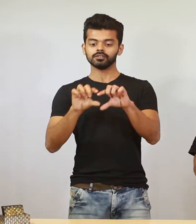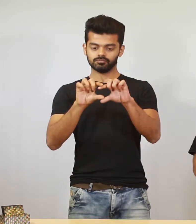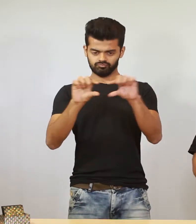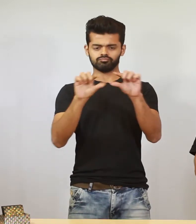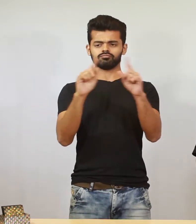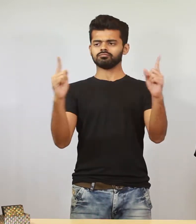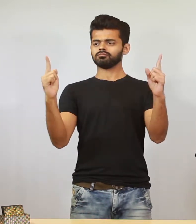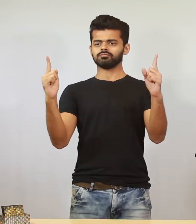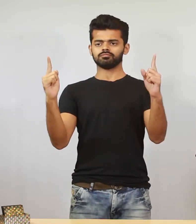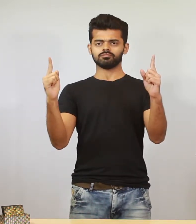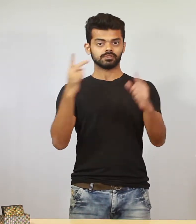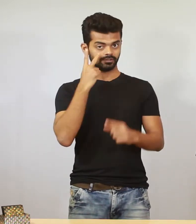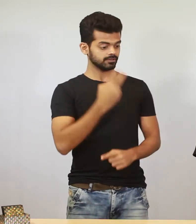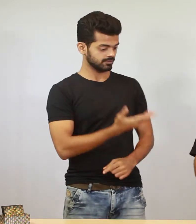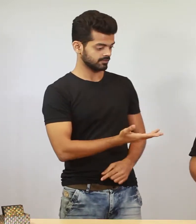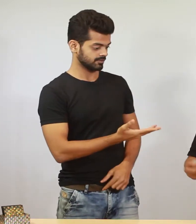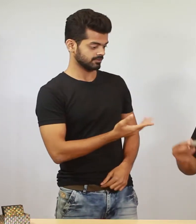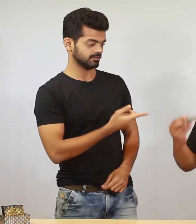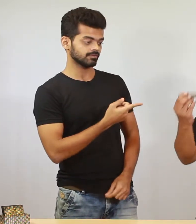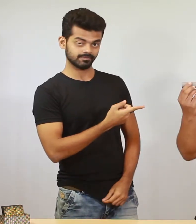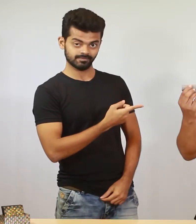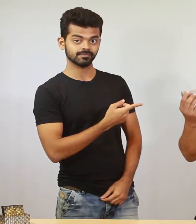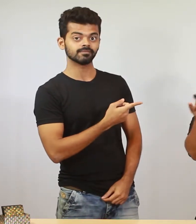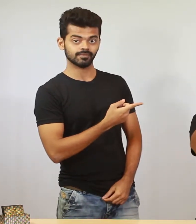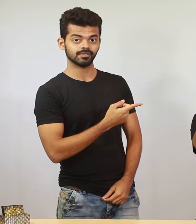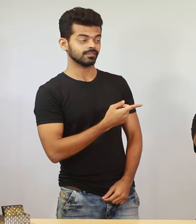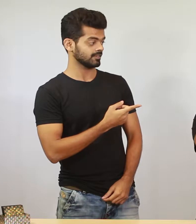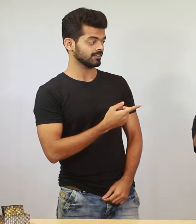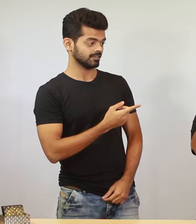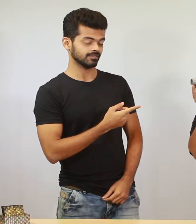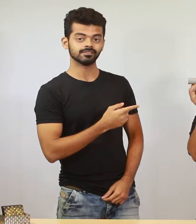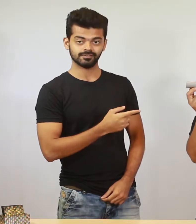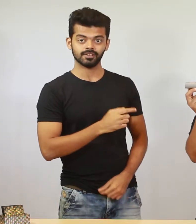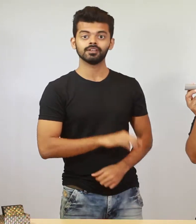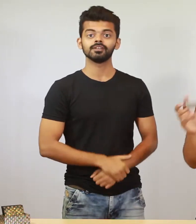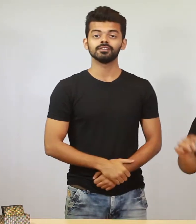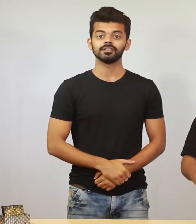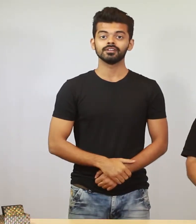as you can see here and